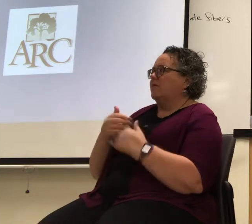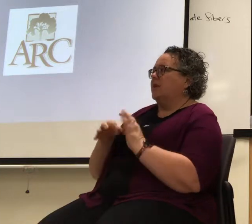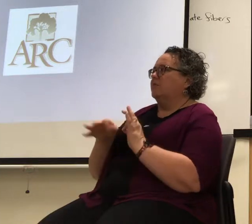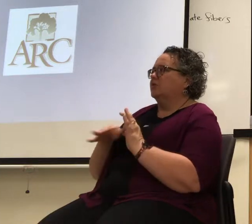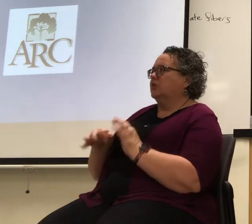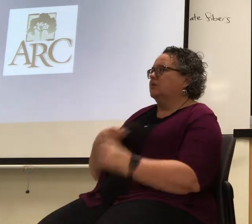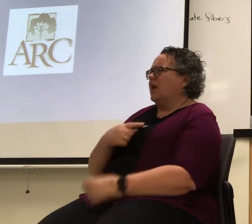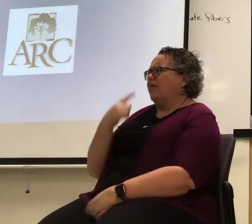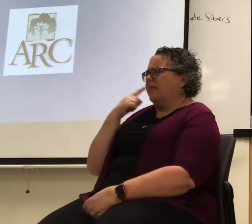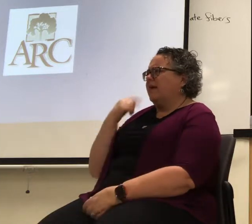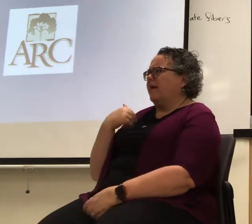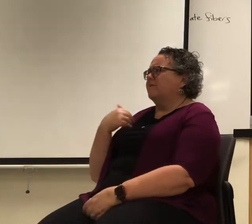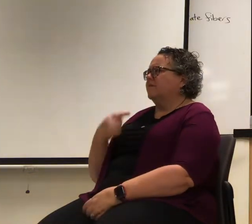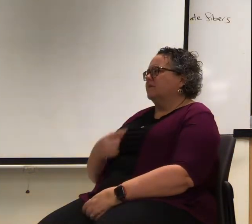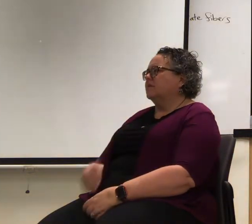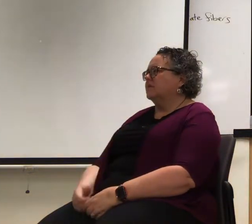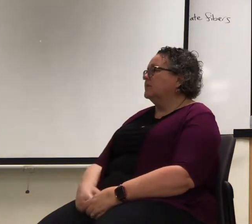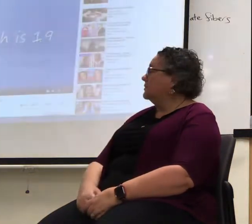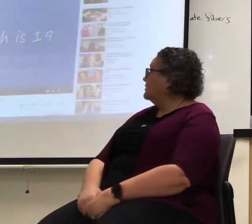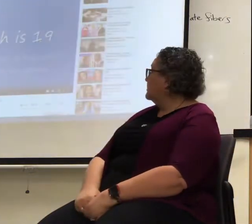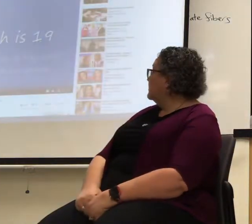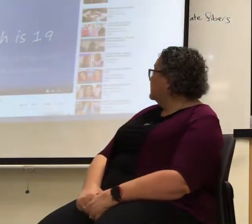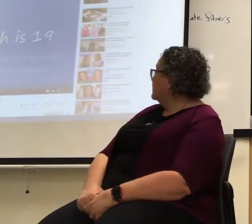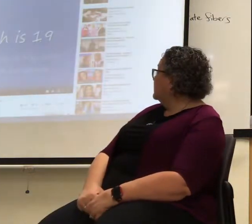think they might be captioned.